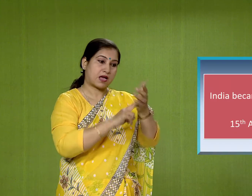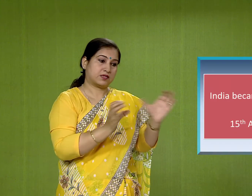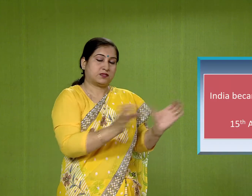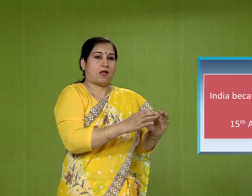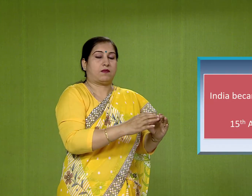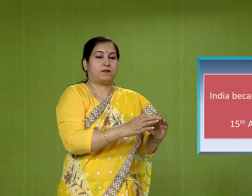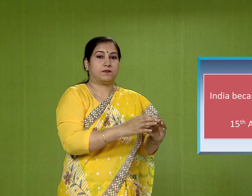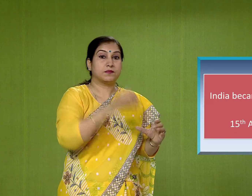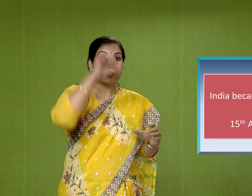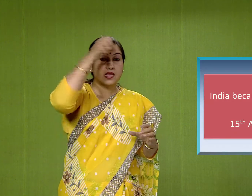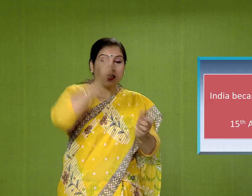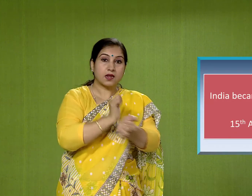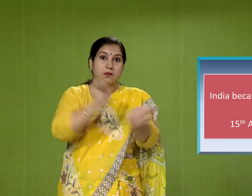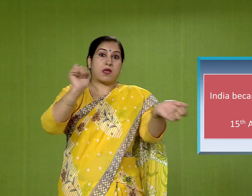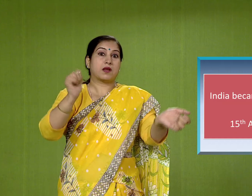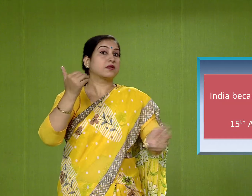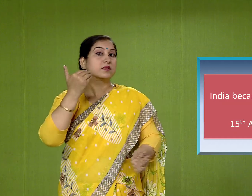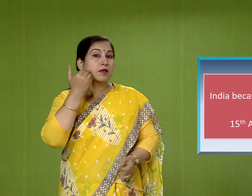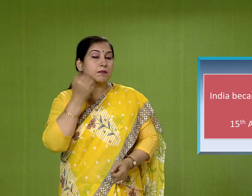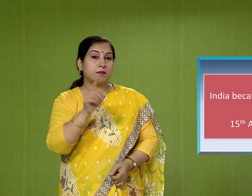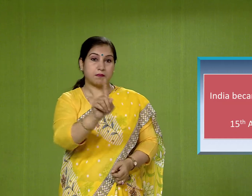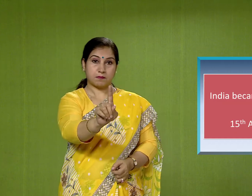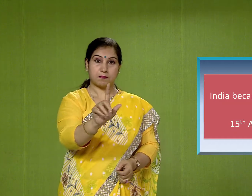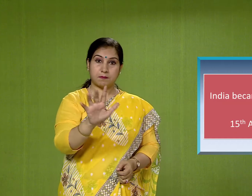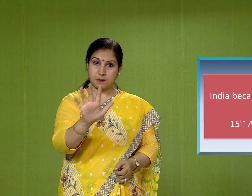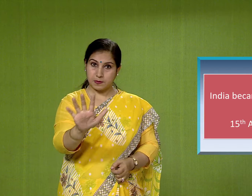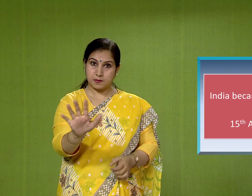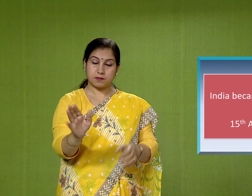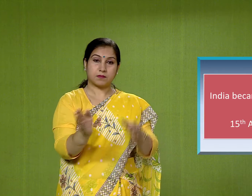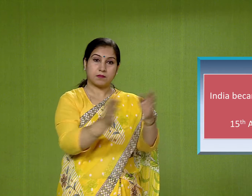India became independent on 15th August 1947.